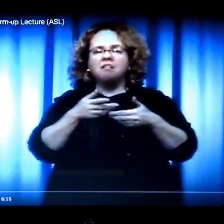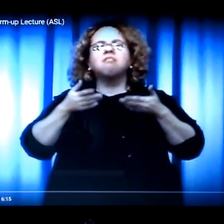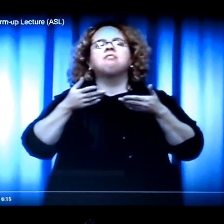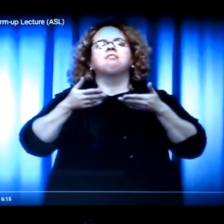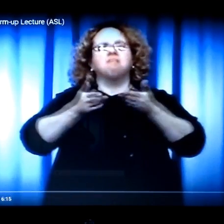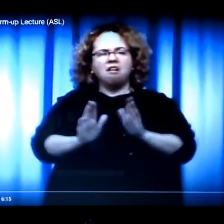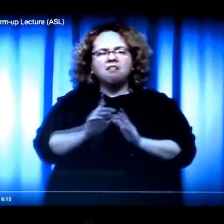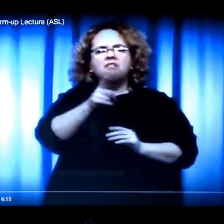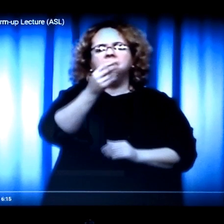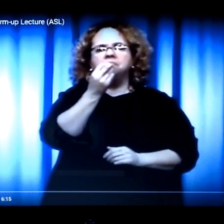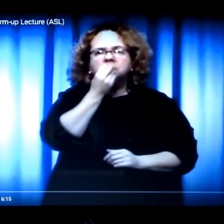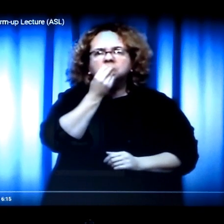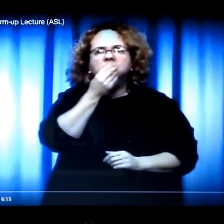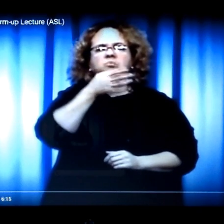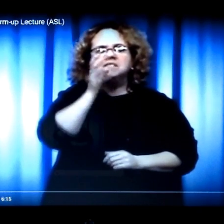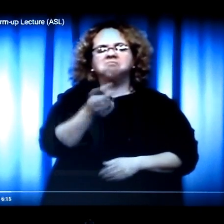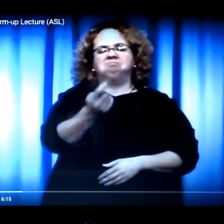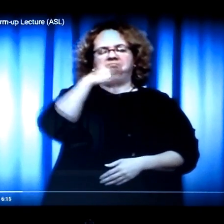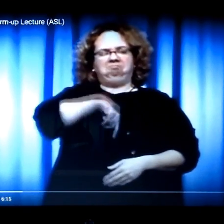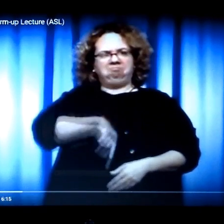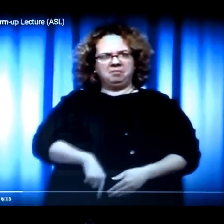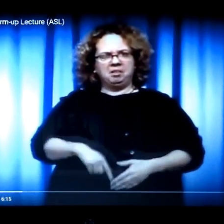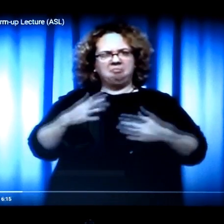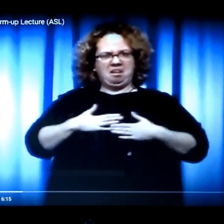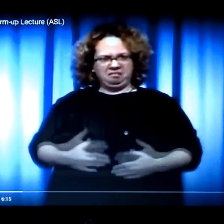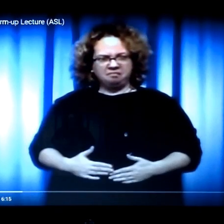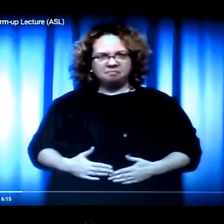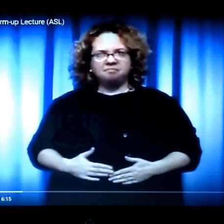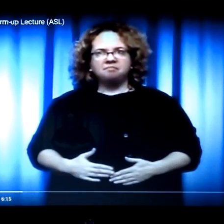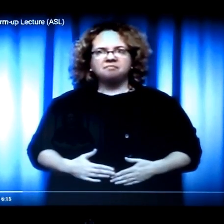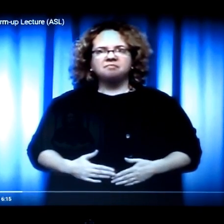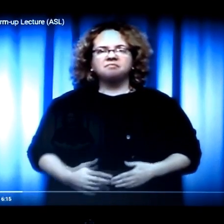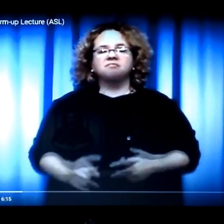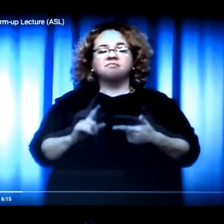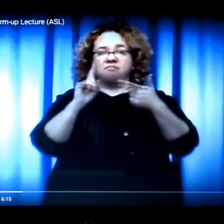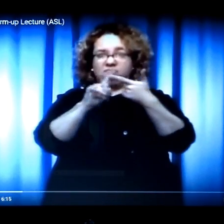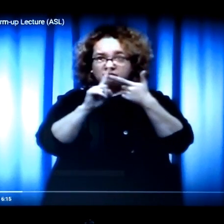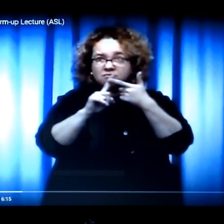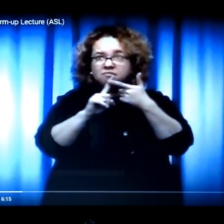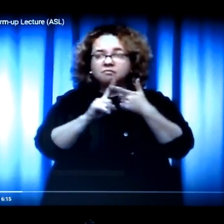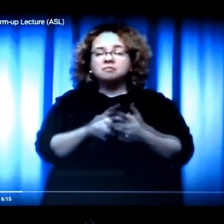There are four major parts to our body, digestive system rather.